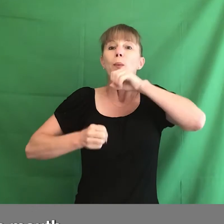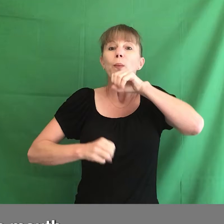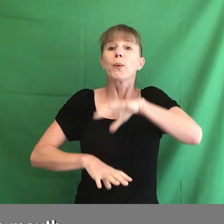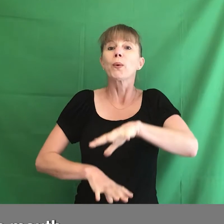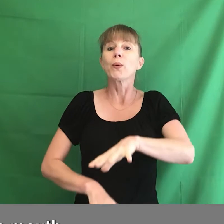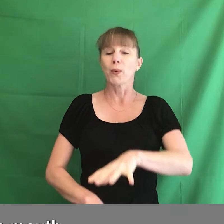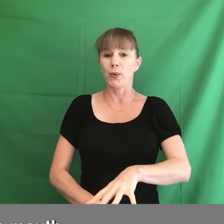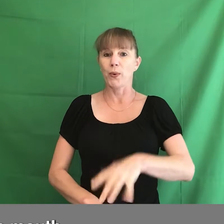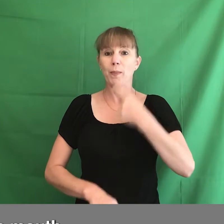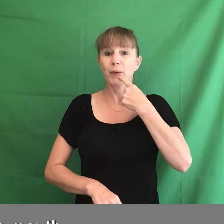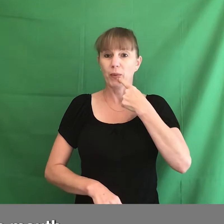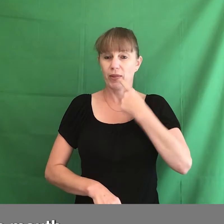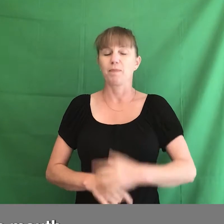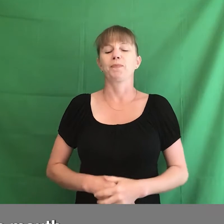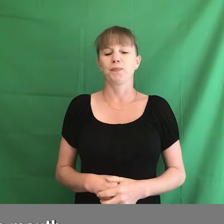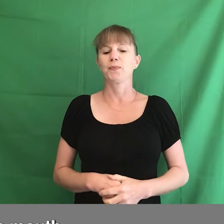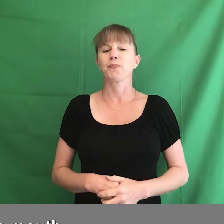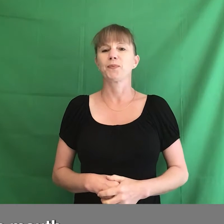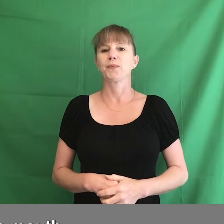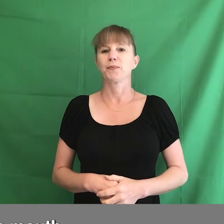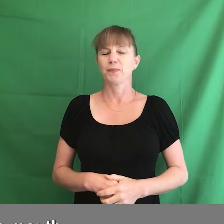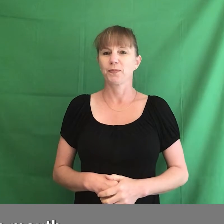and out through the mouth.